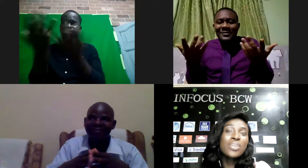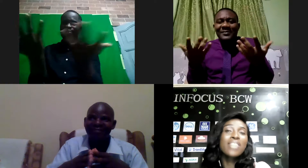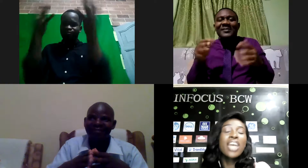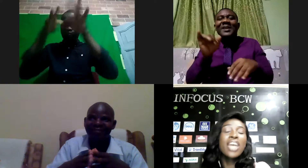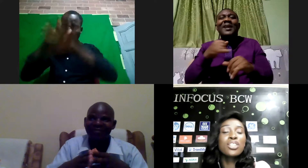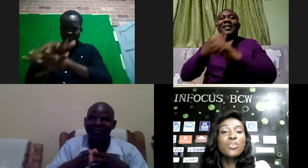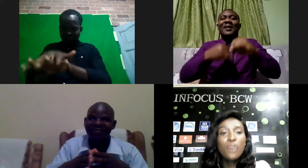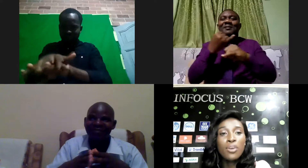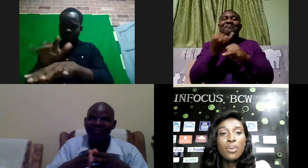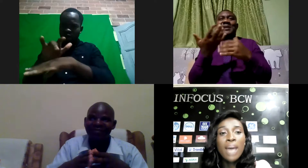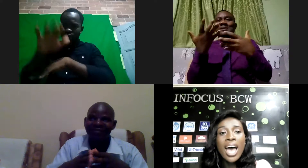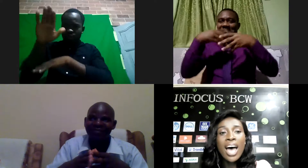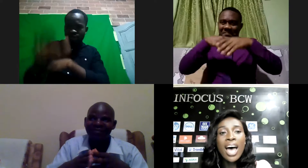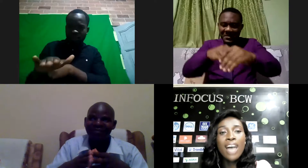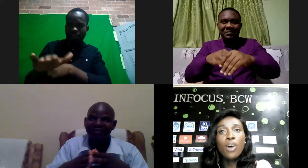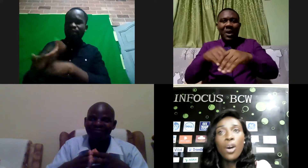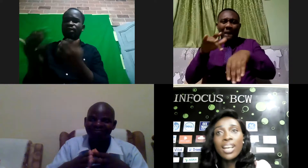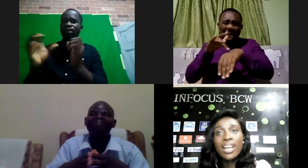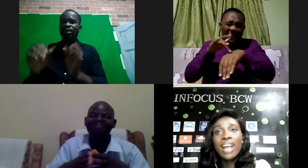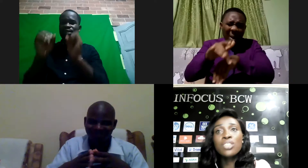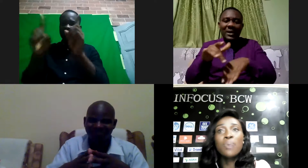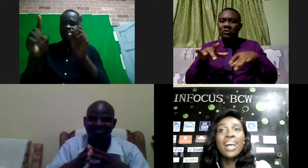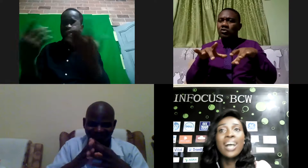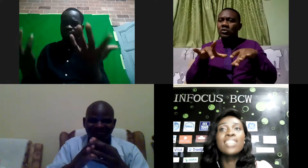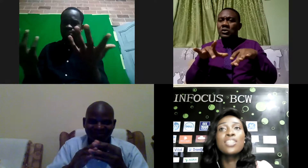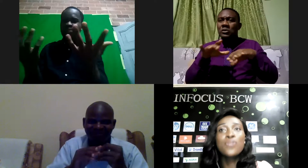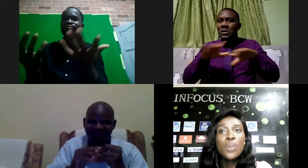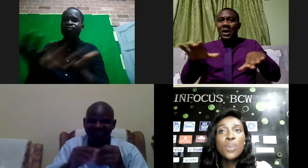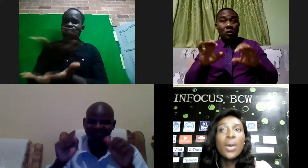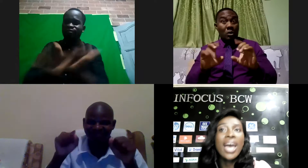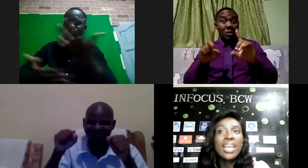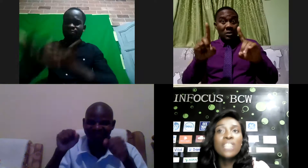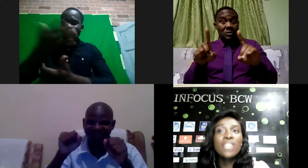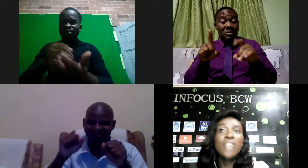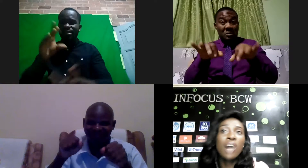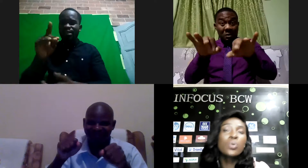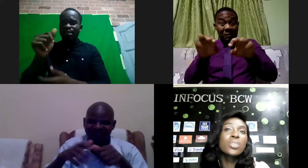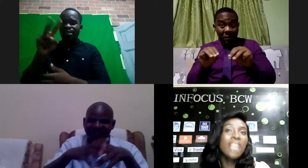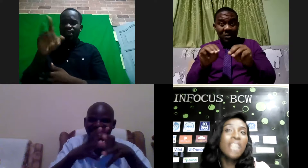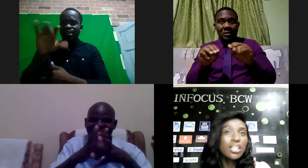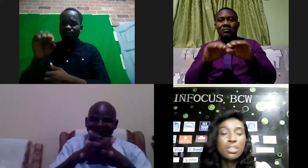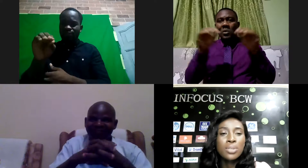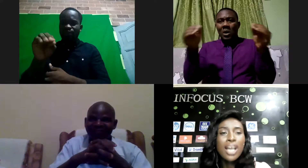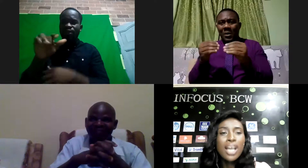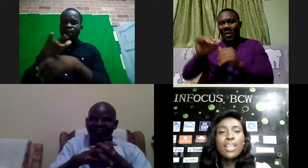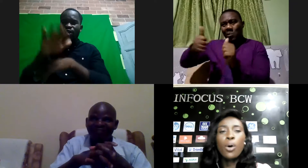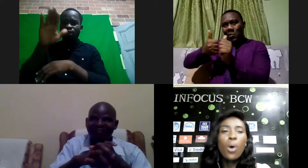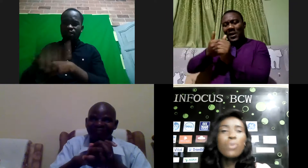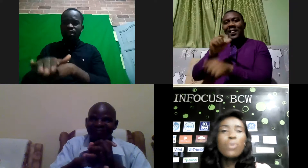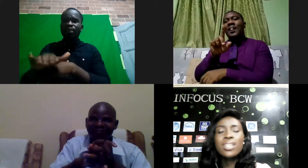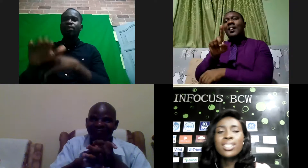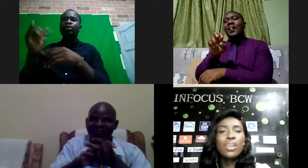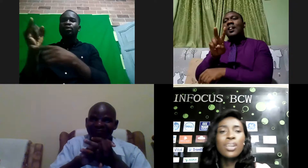Childhood Education Forum and organized by the VIO Early Childhood Institute. The